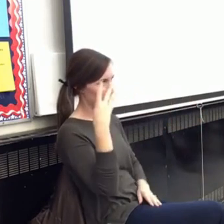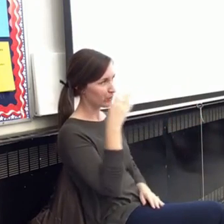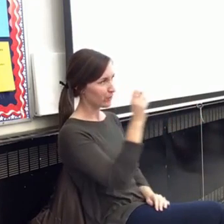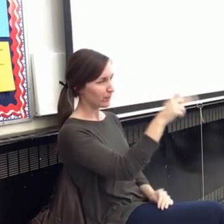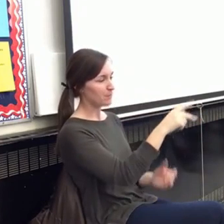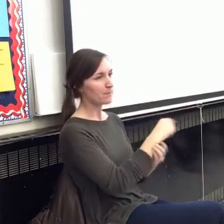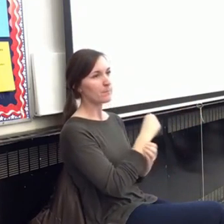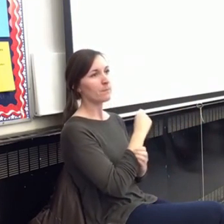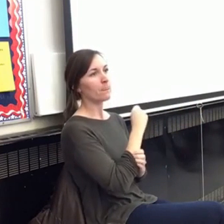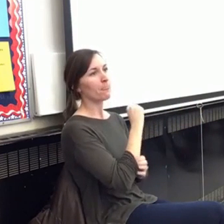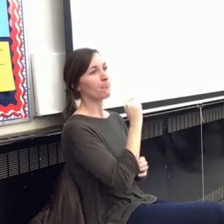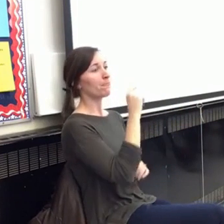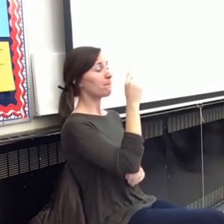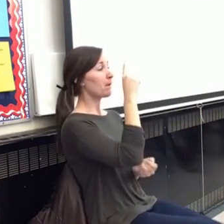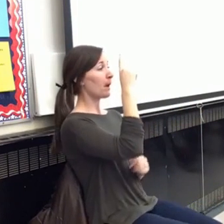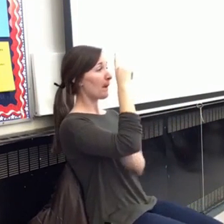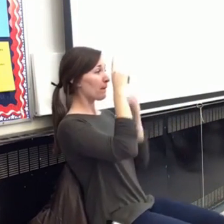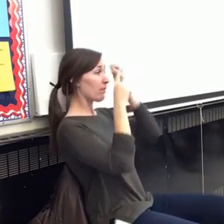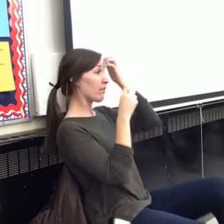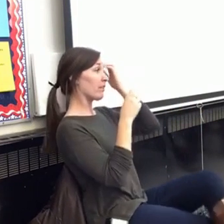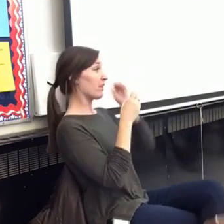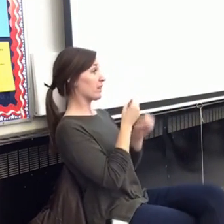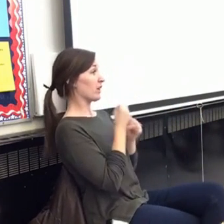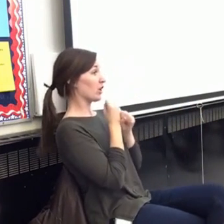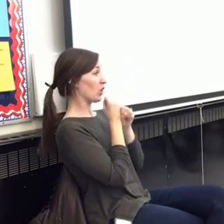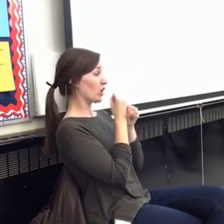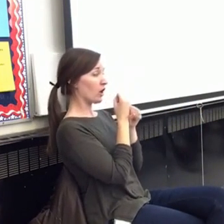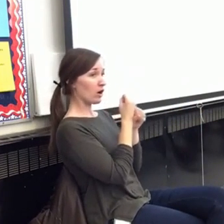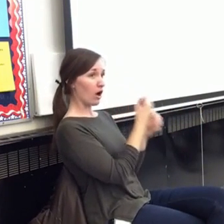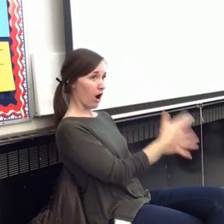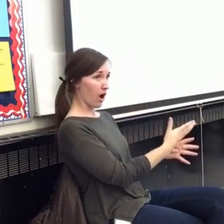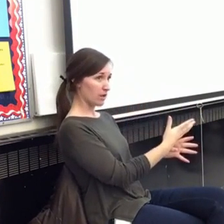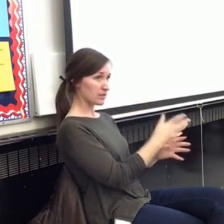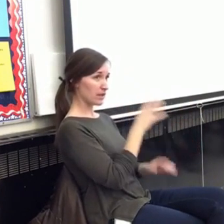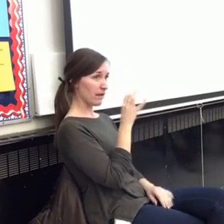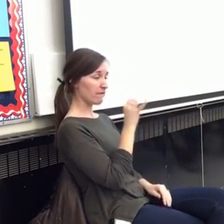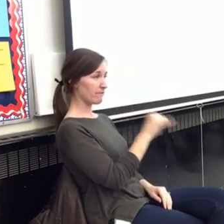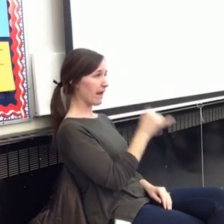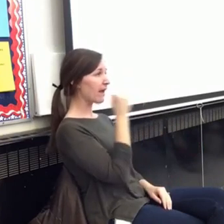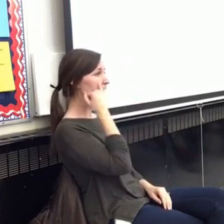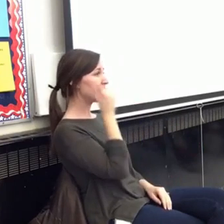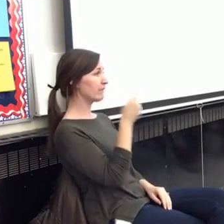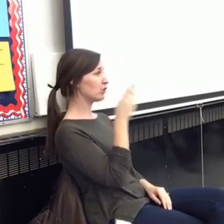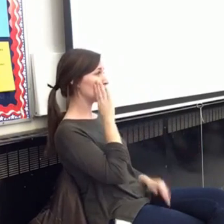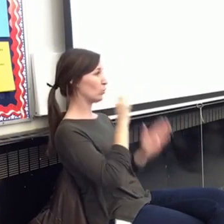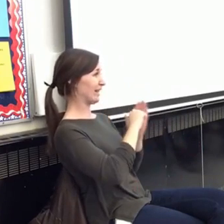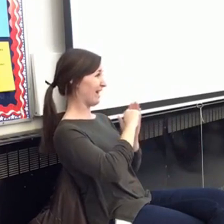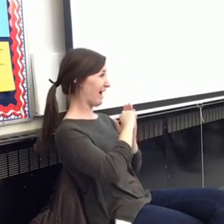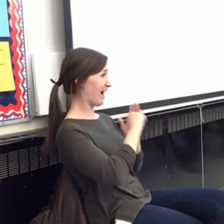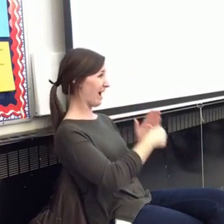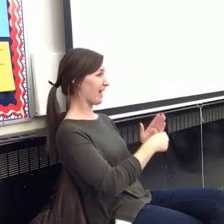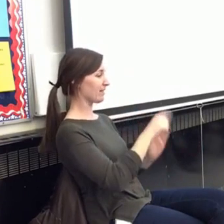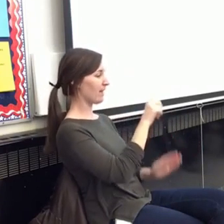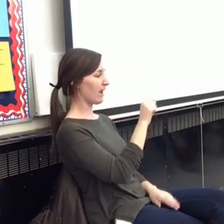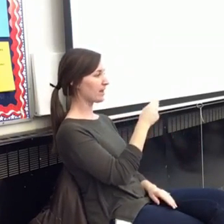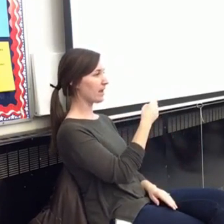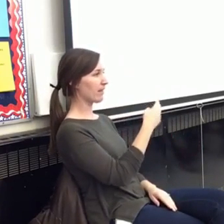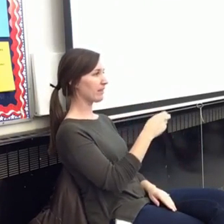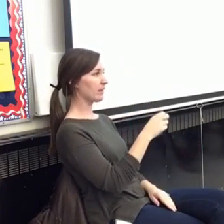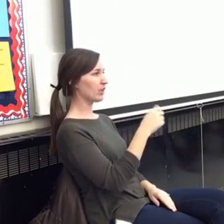Now, the cause of the Irish immigration, if you will highlight the Great Potato